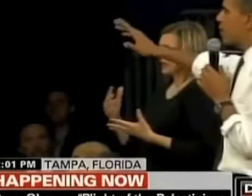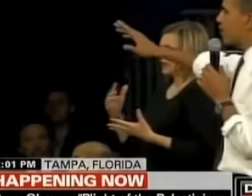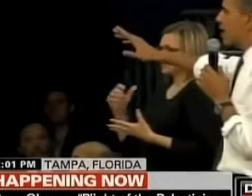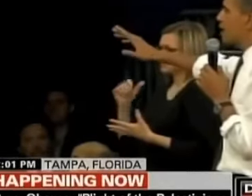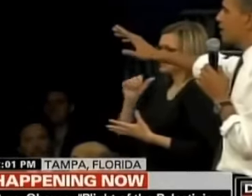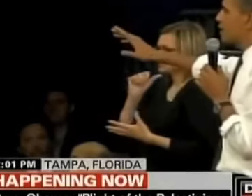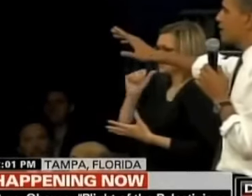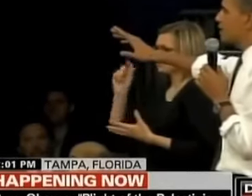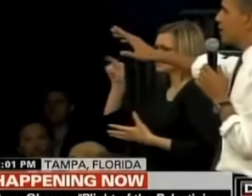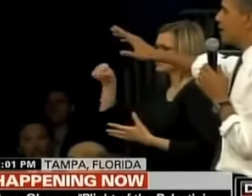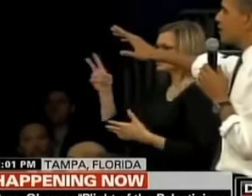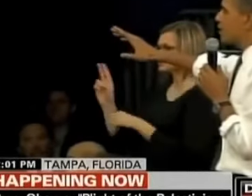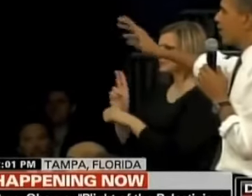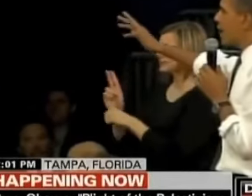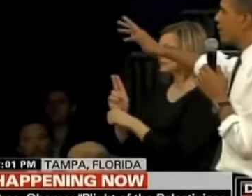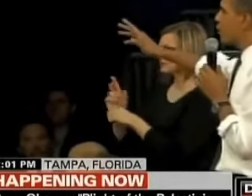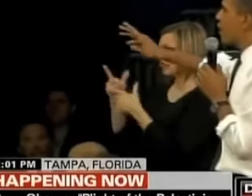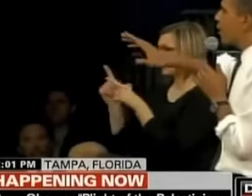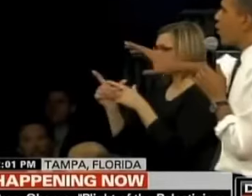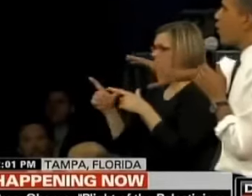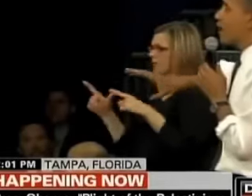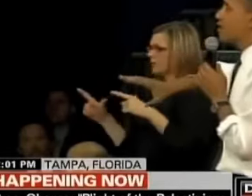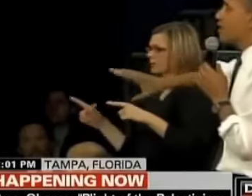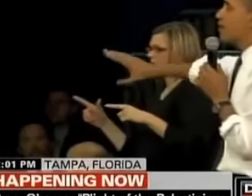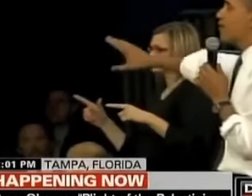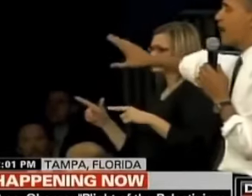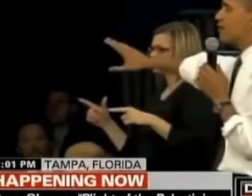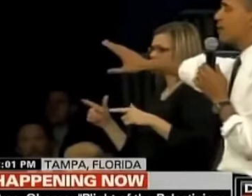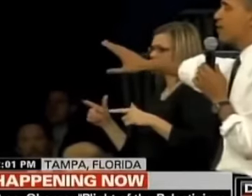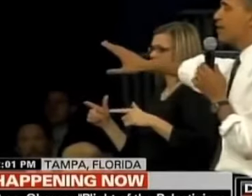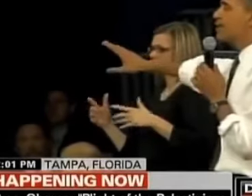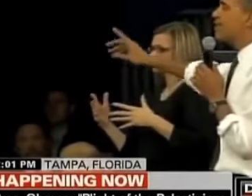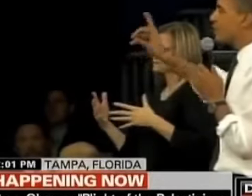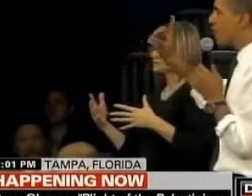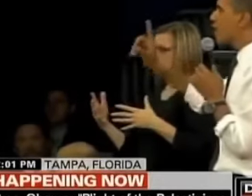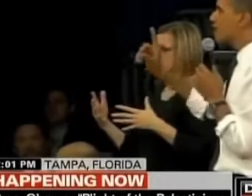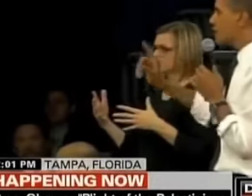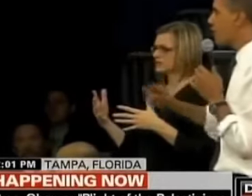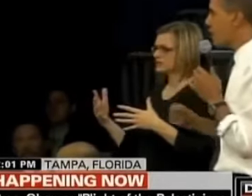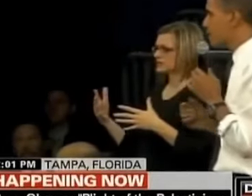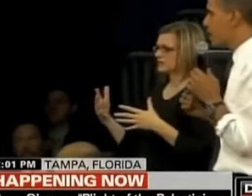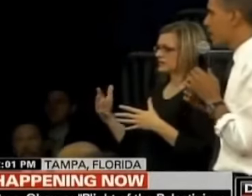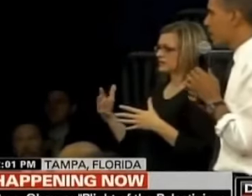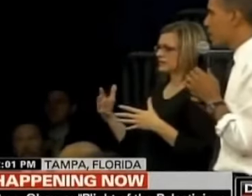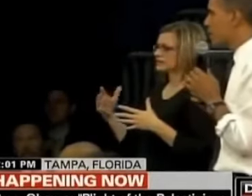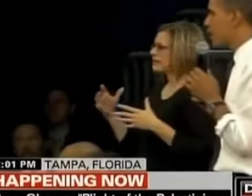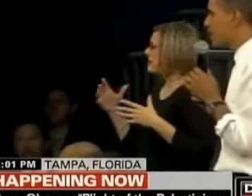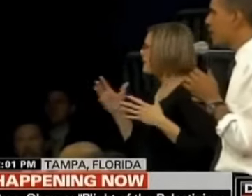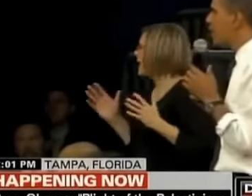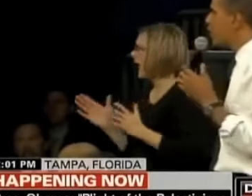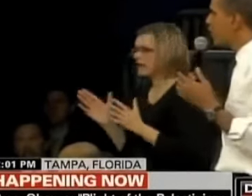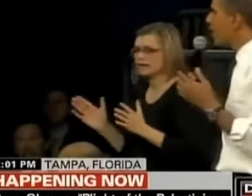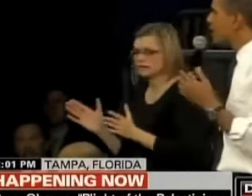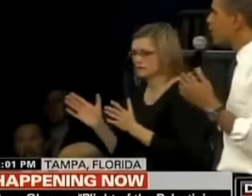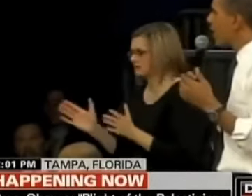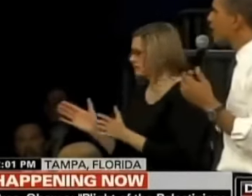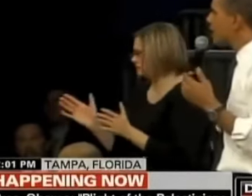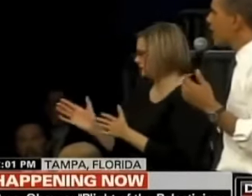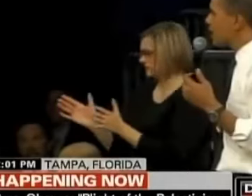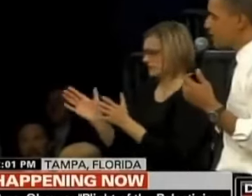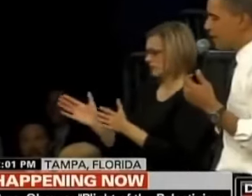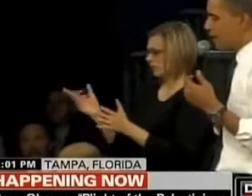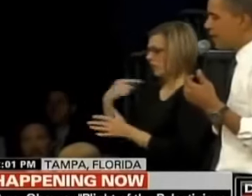use language that is inflammatory or in some fashion discourages the possibility of negotiation. We've got